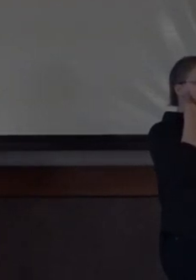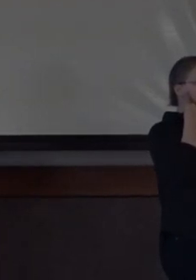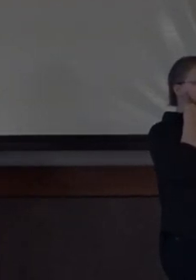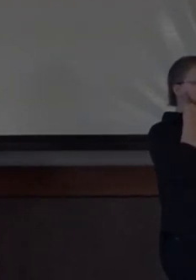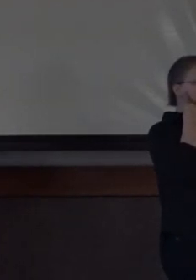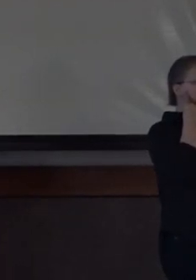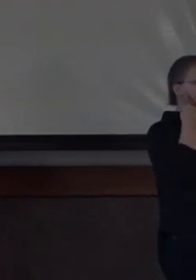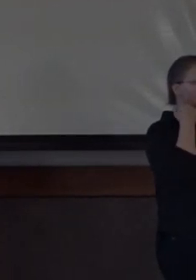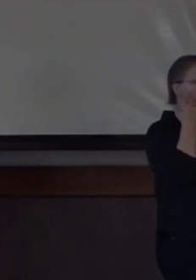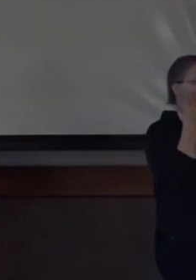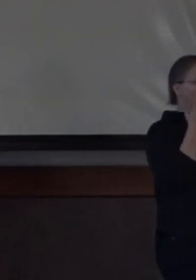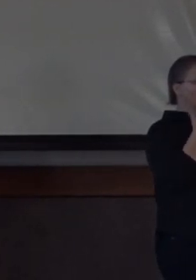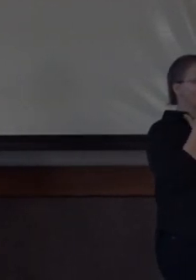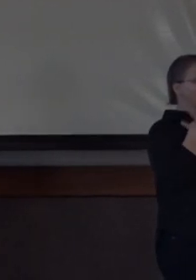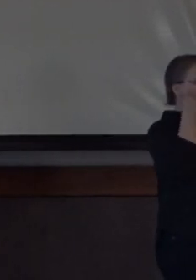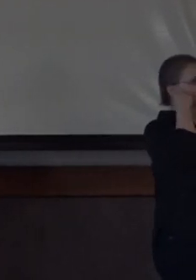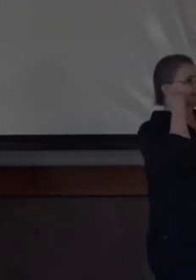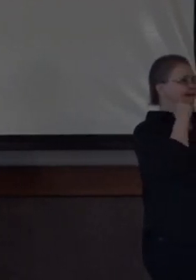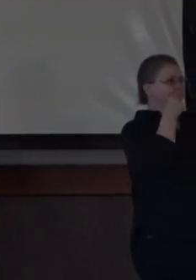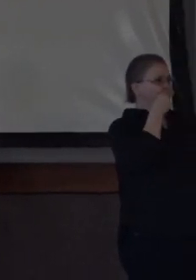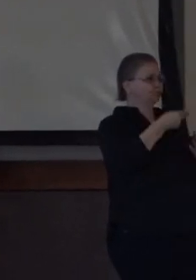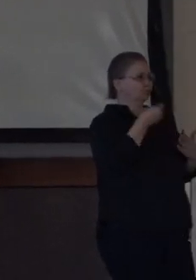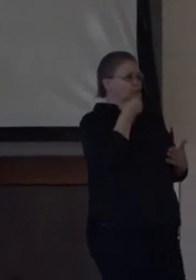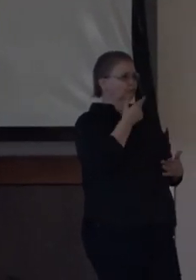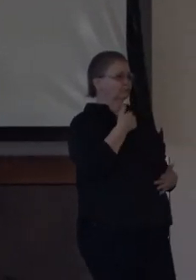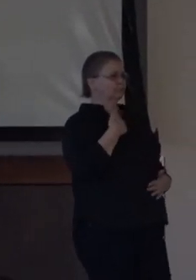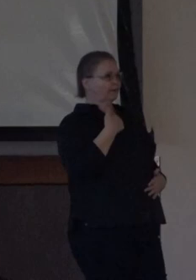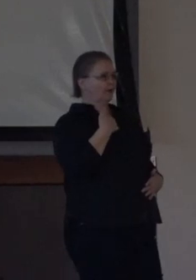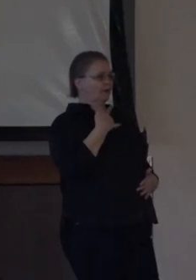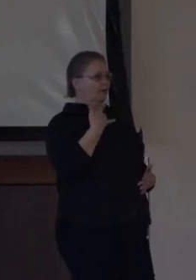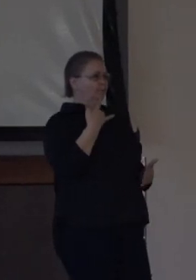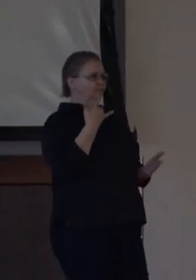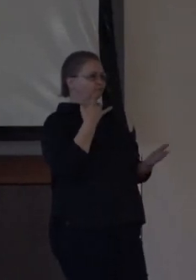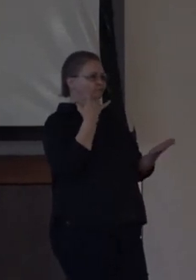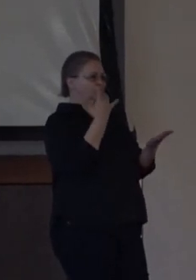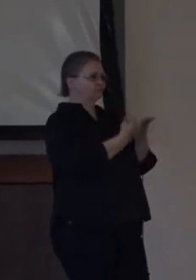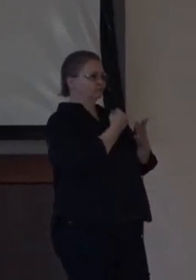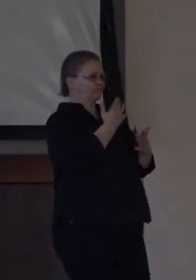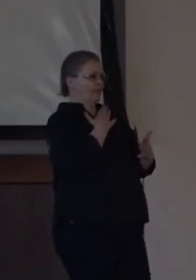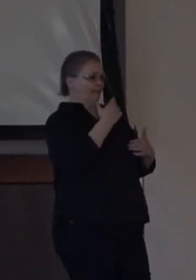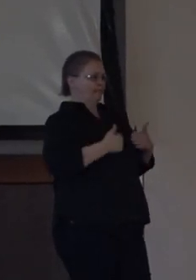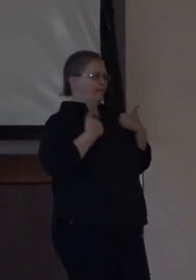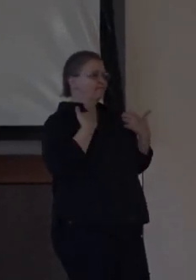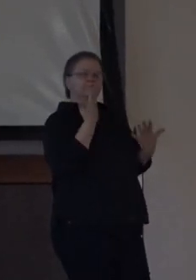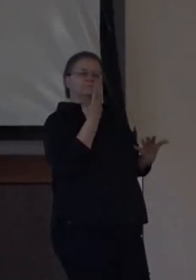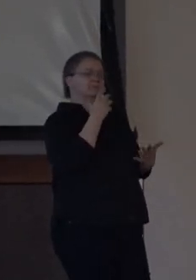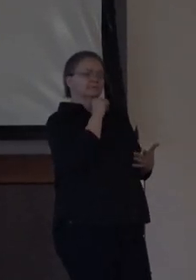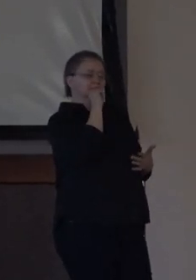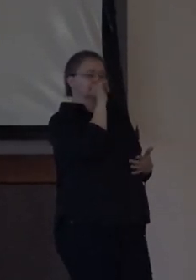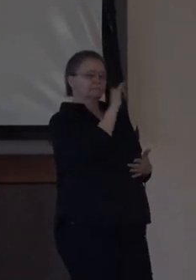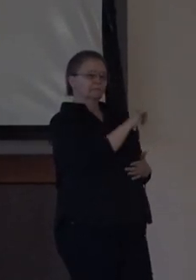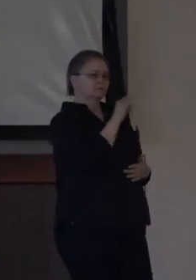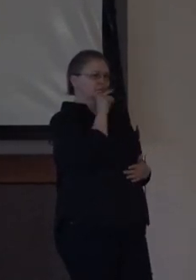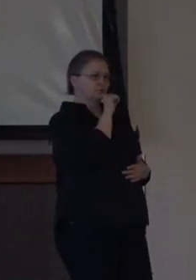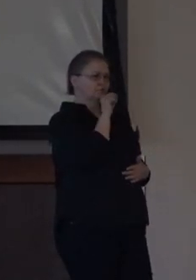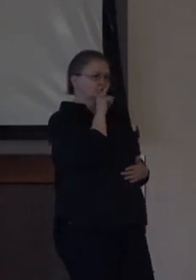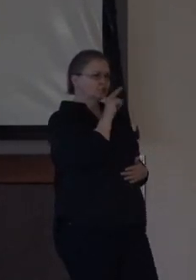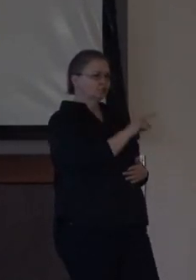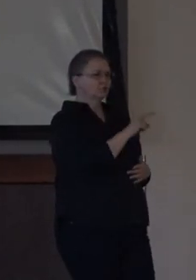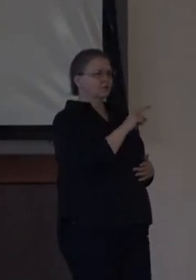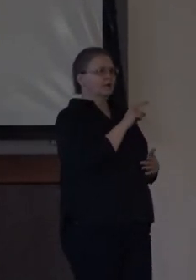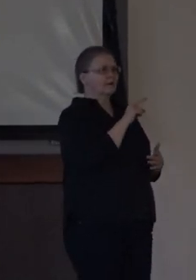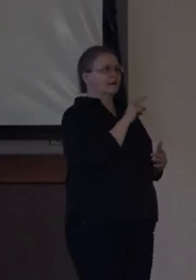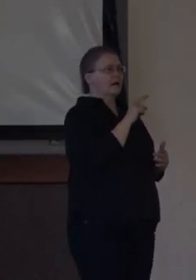I've had this silver spoon in my mouth for all of my life, but that has not been the case. I grew